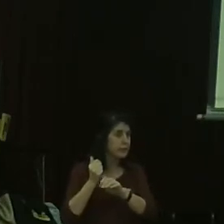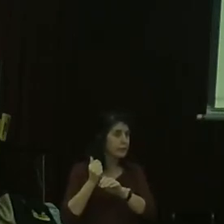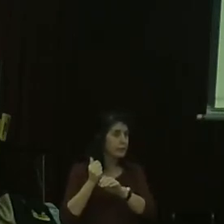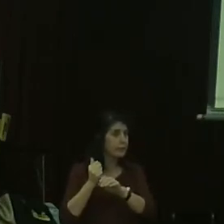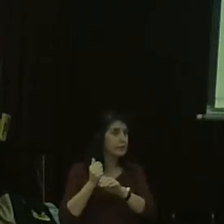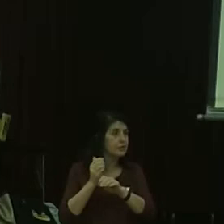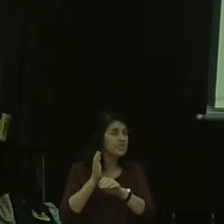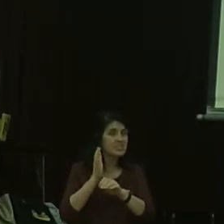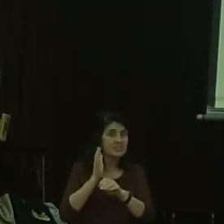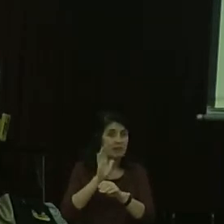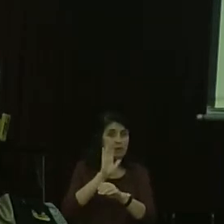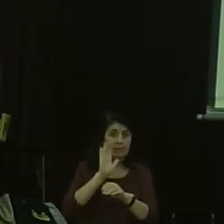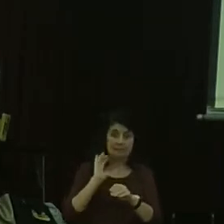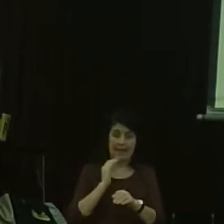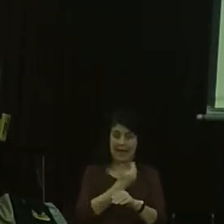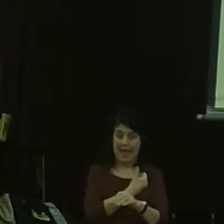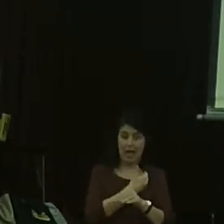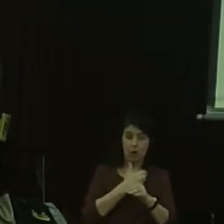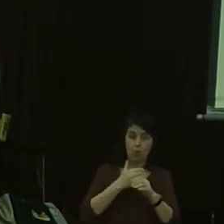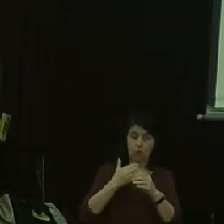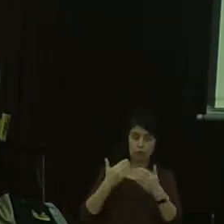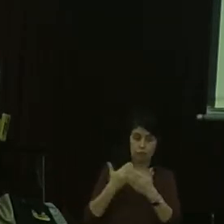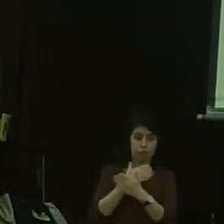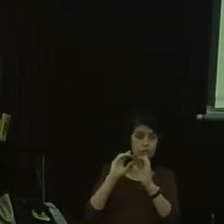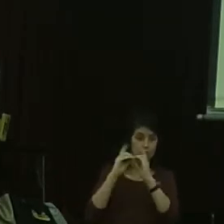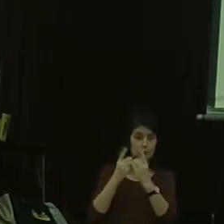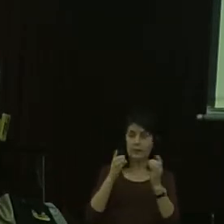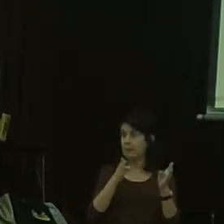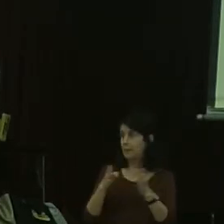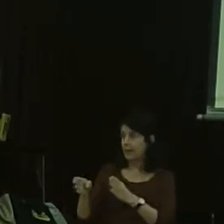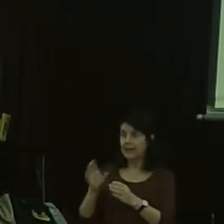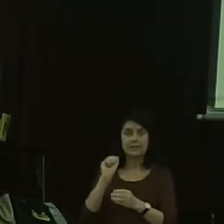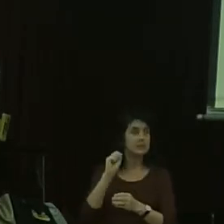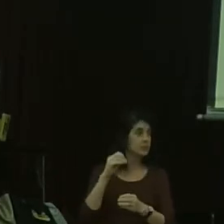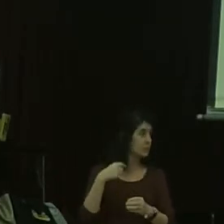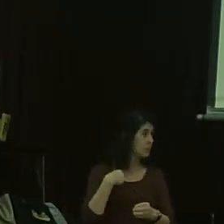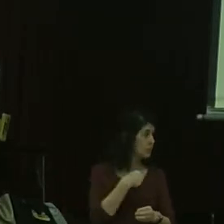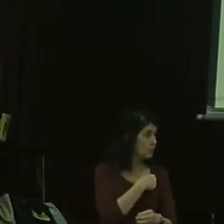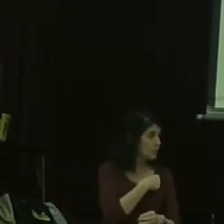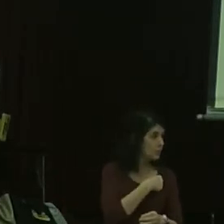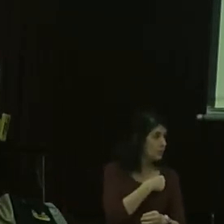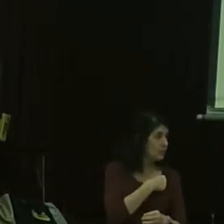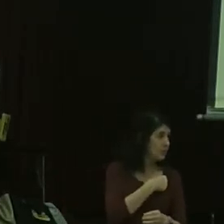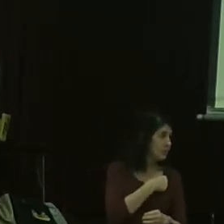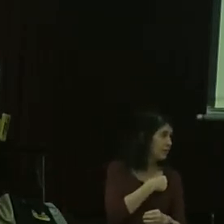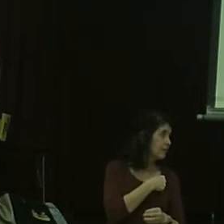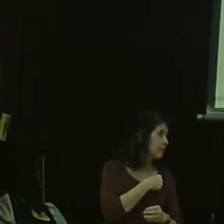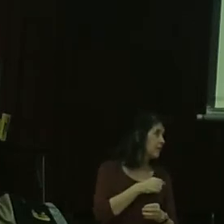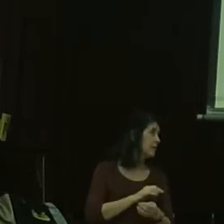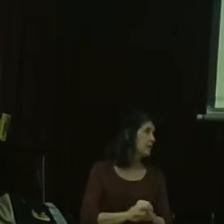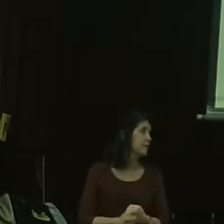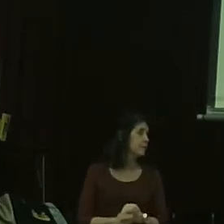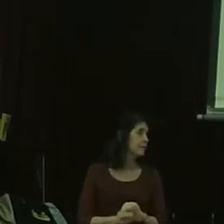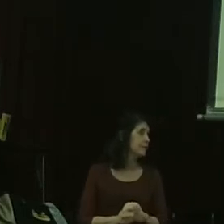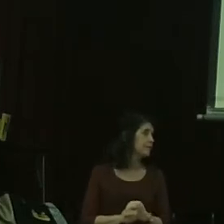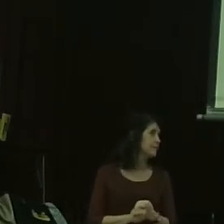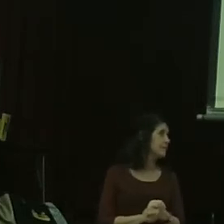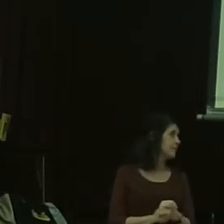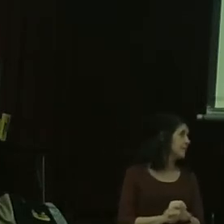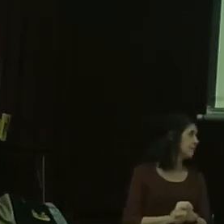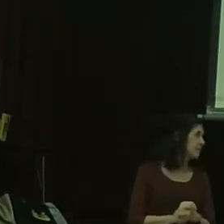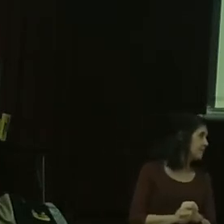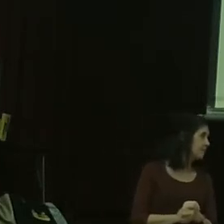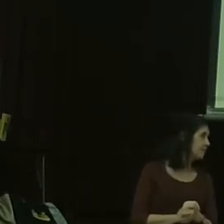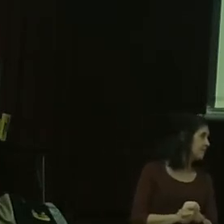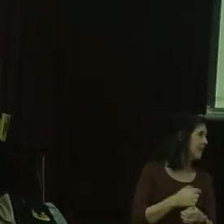taxes come along. So I'm not an urban renewal district expert, so I say something wrong and something not the right answer.